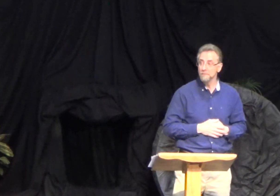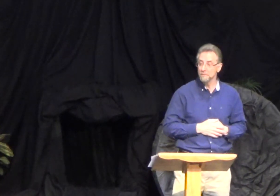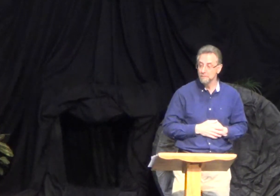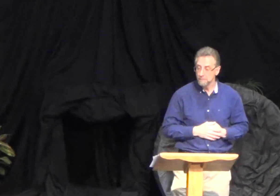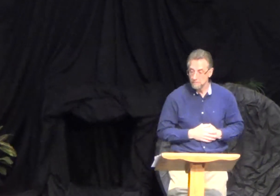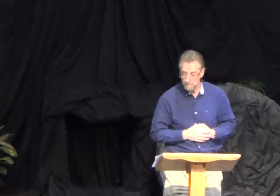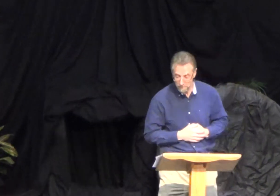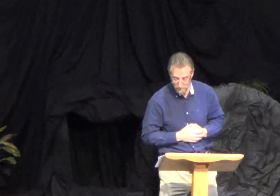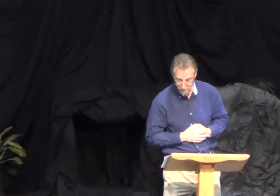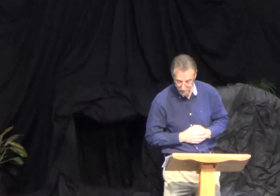true.